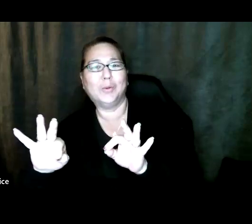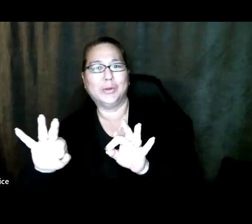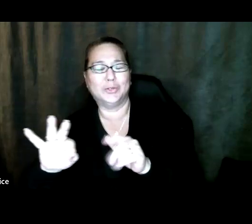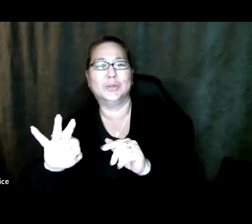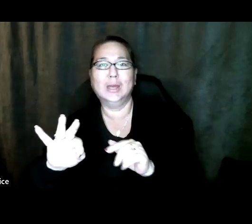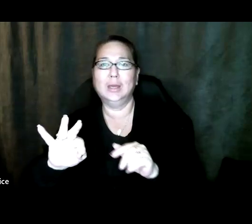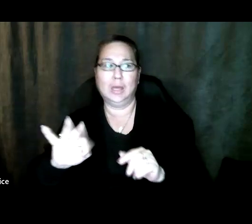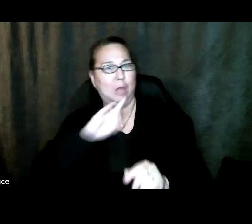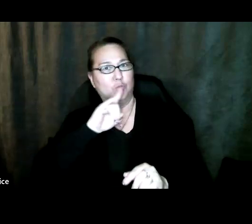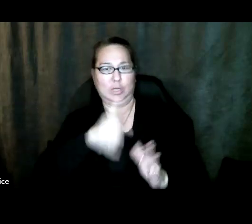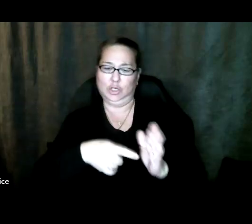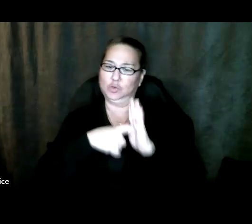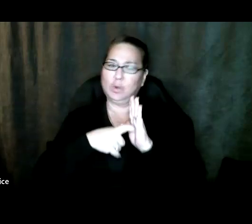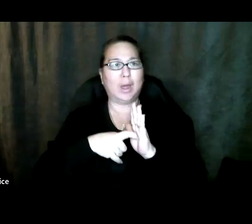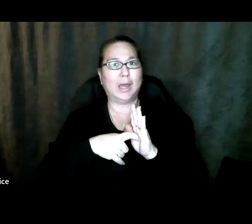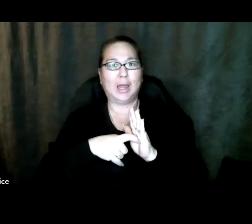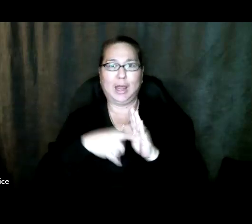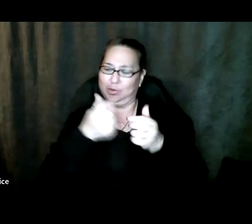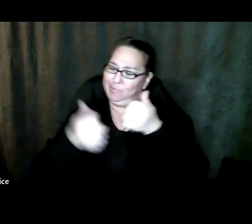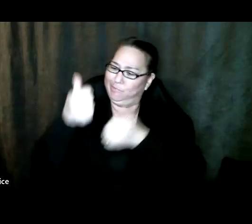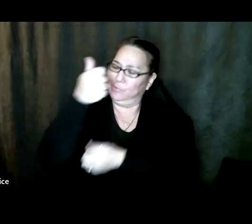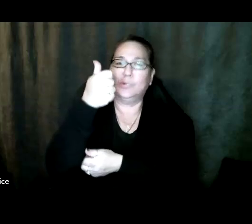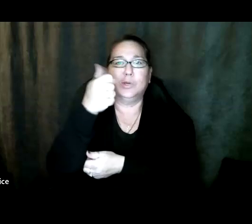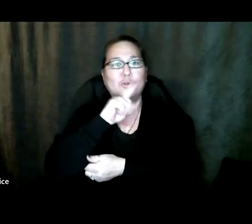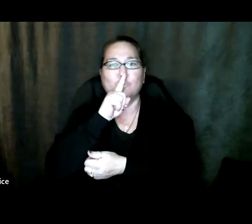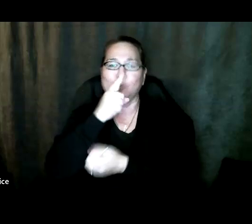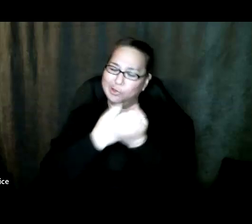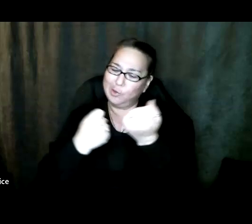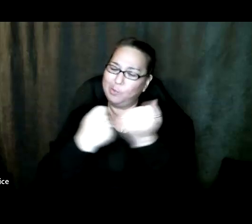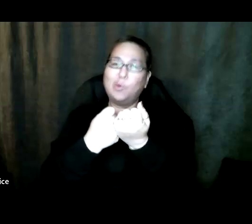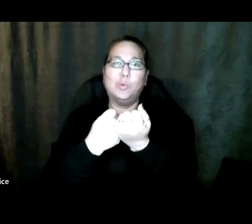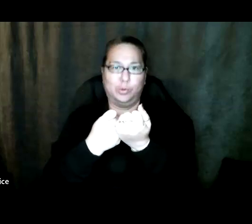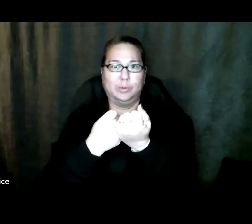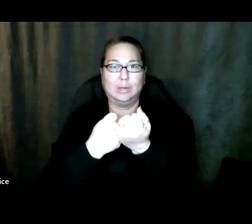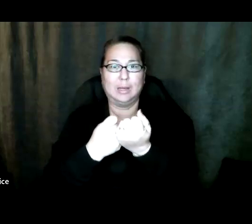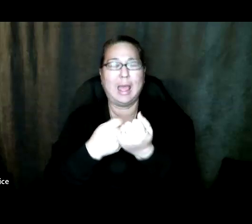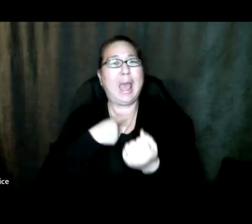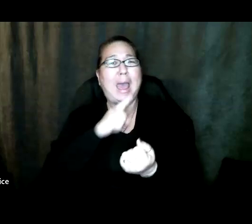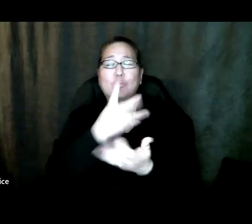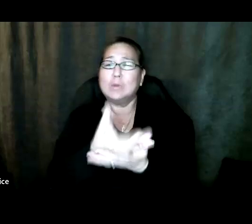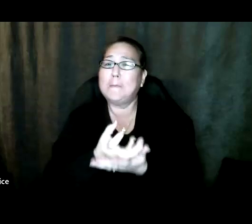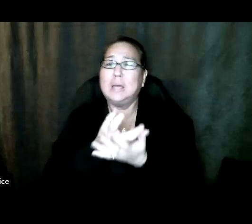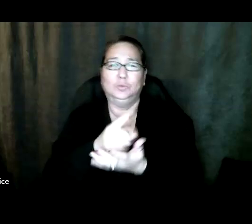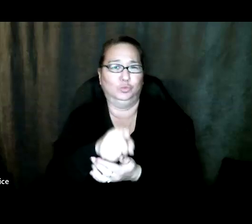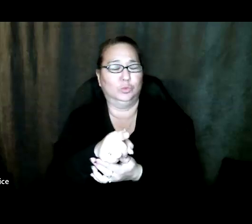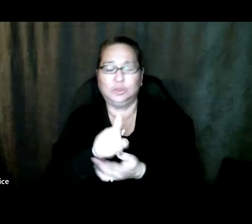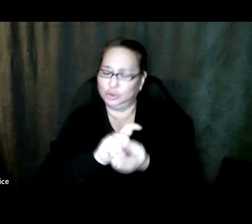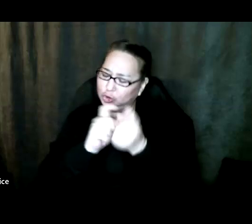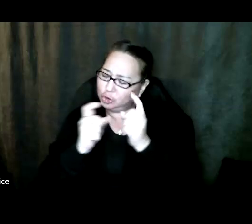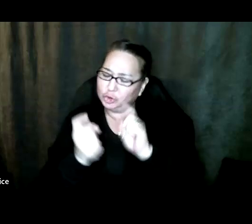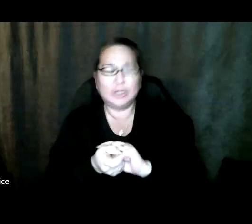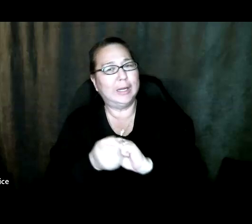and leadership to implement such a campaign. I plead with you to change the direction of